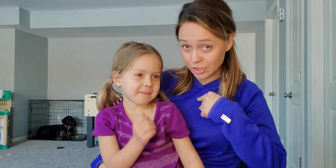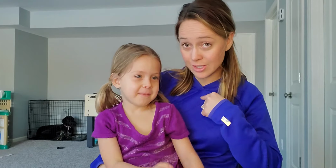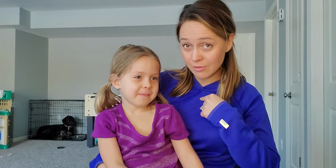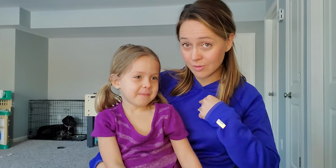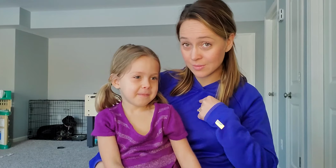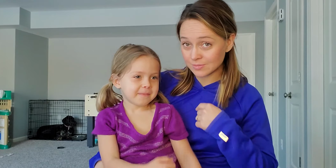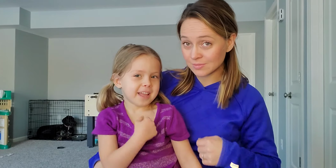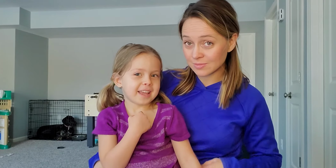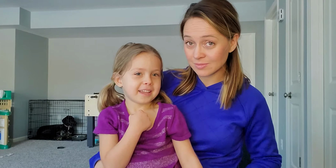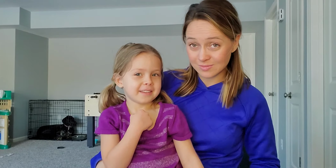yourself. I.